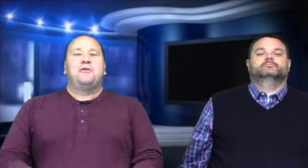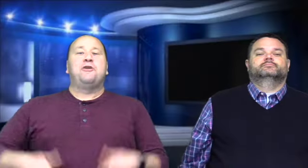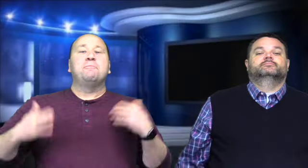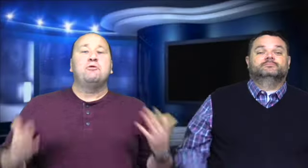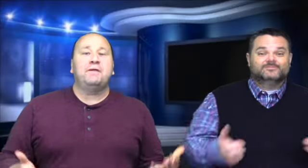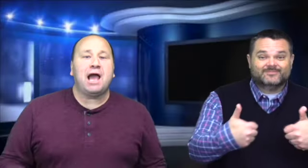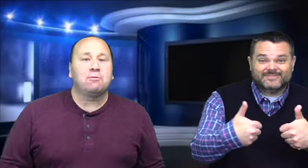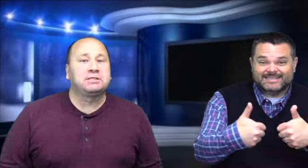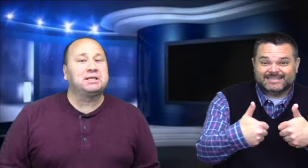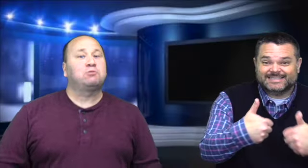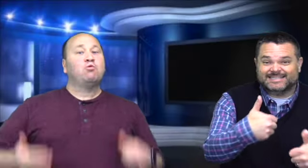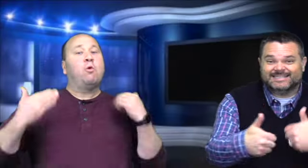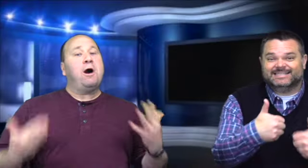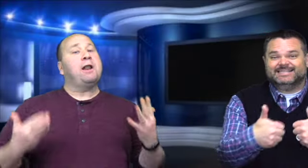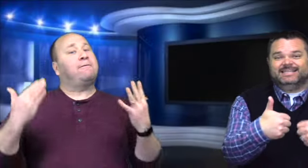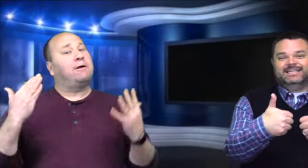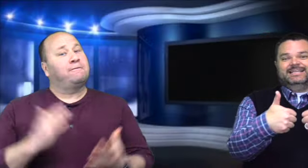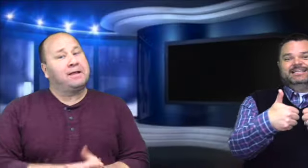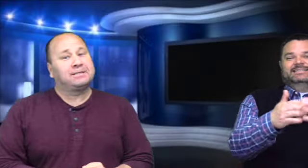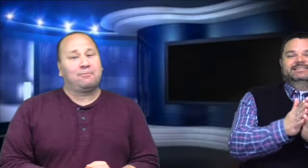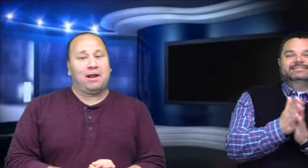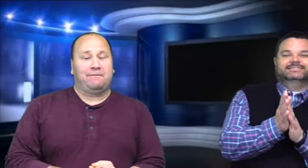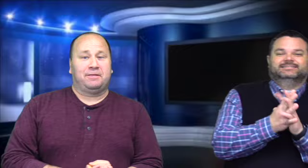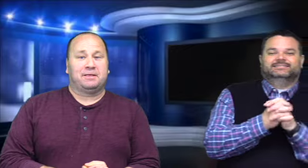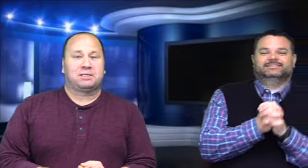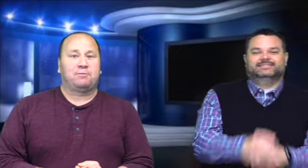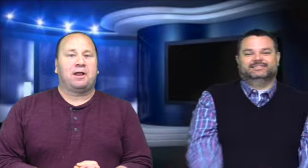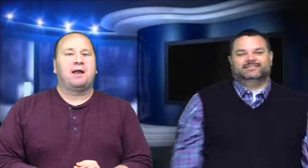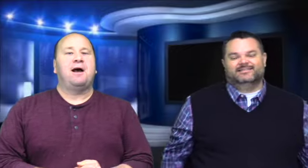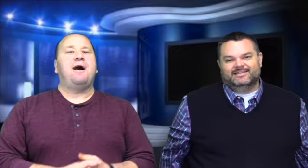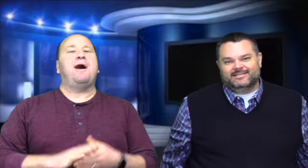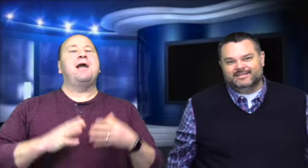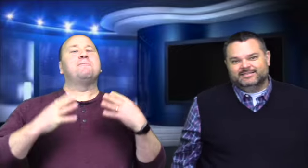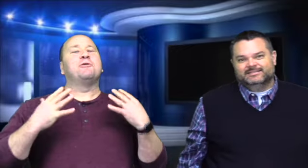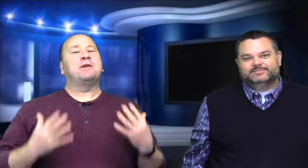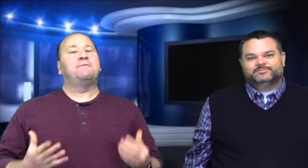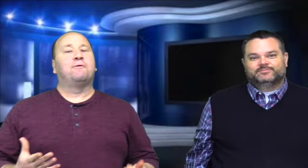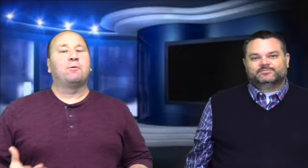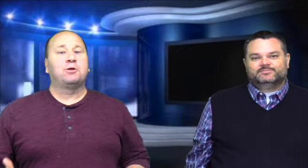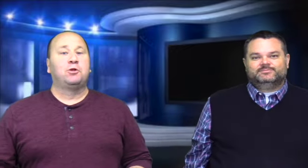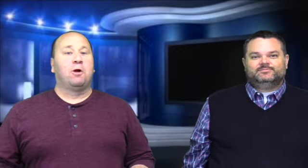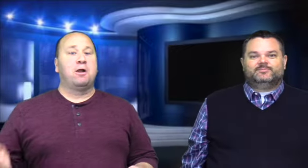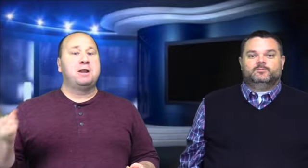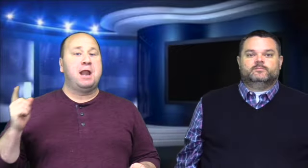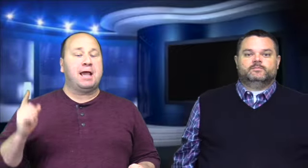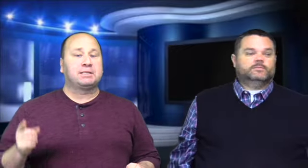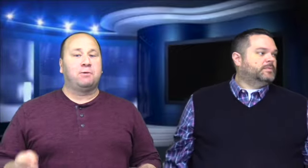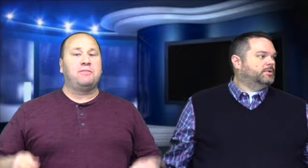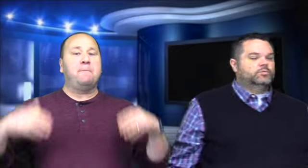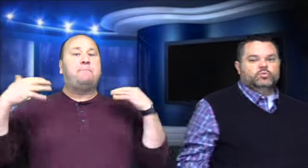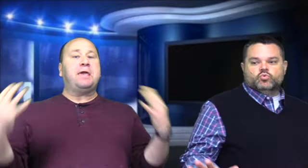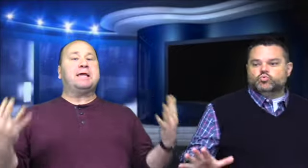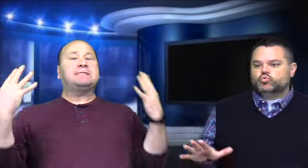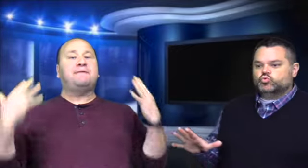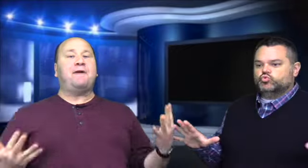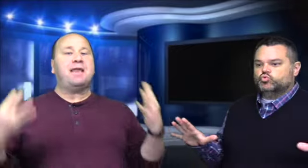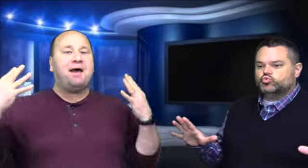The movie night was just one of our events that we're having this spring. I am looking forward to our next one, the biggest event of